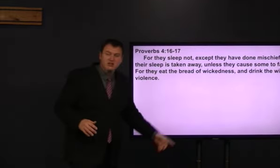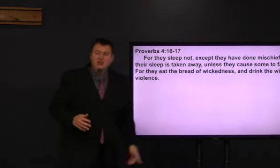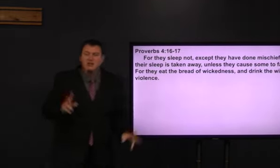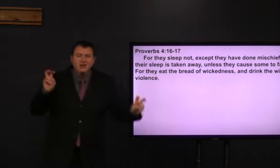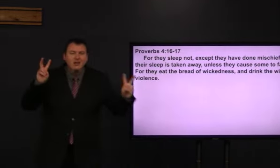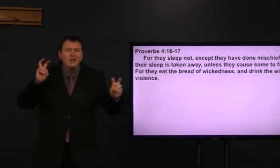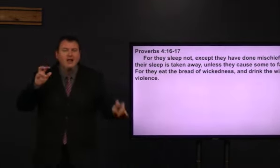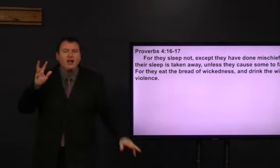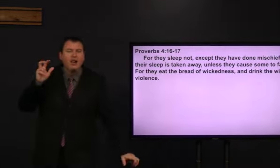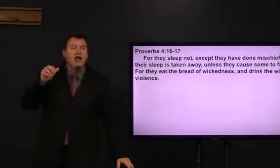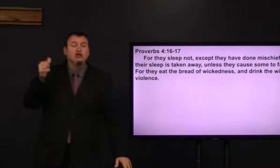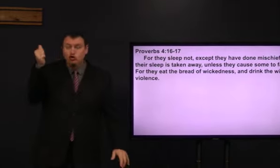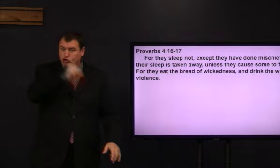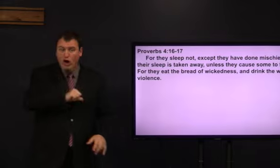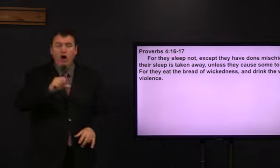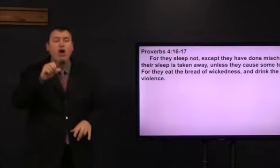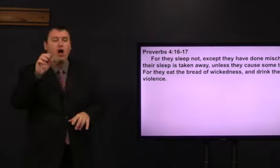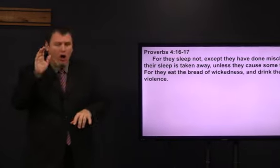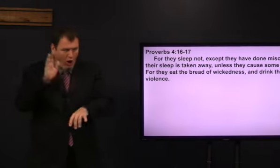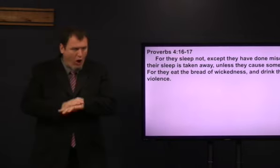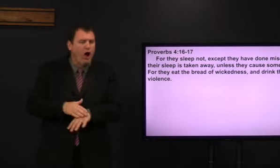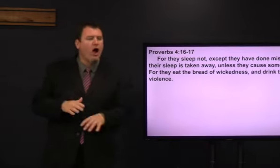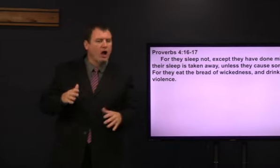wickedness and drink the wine of violence.